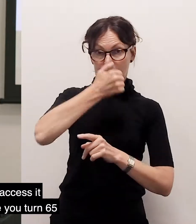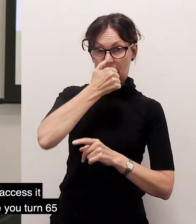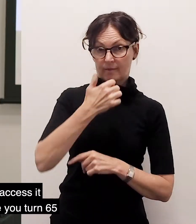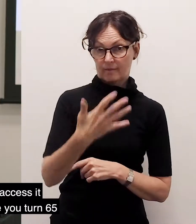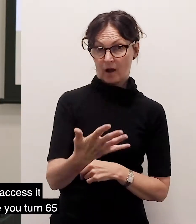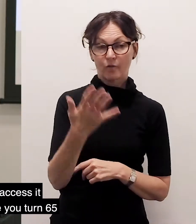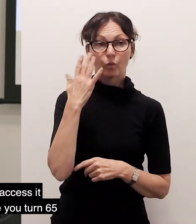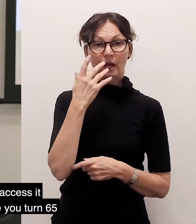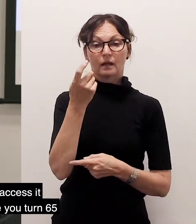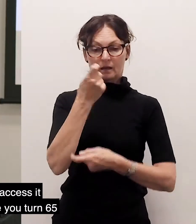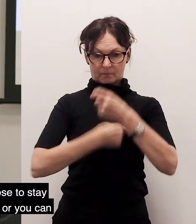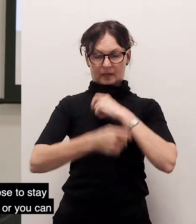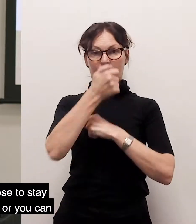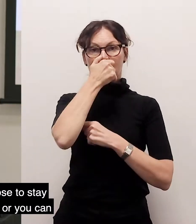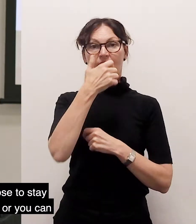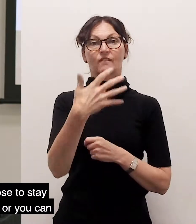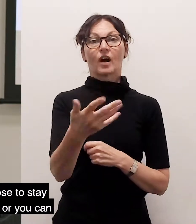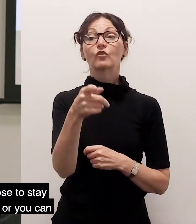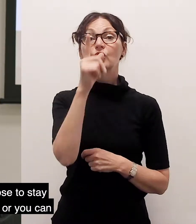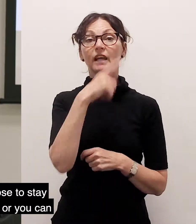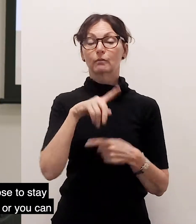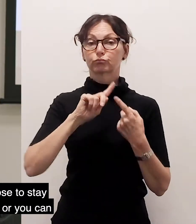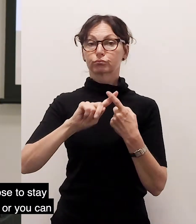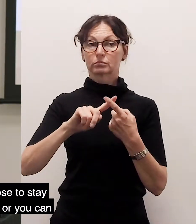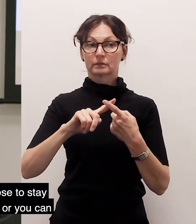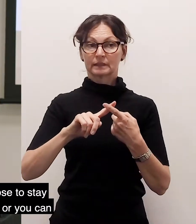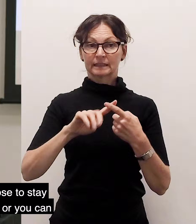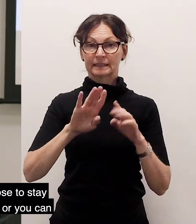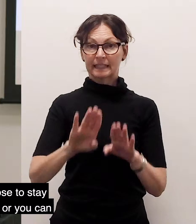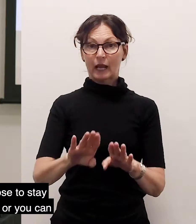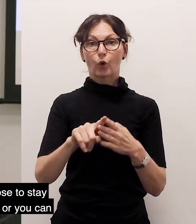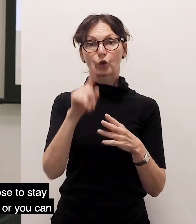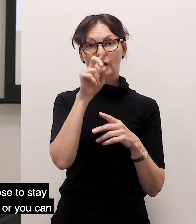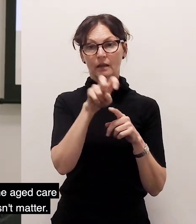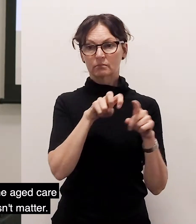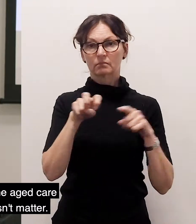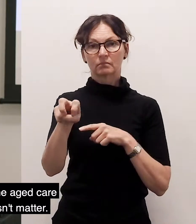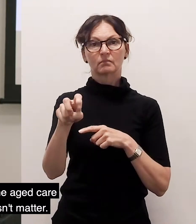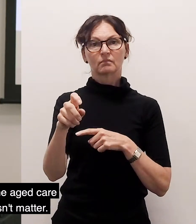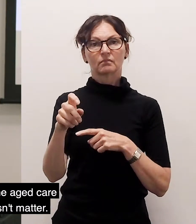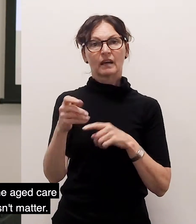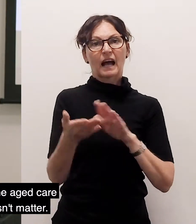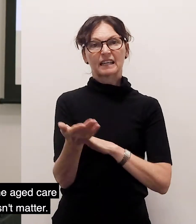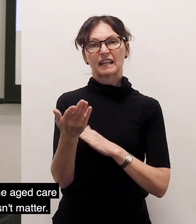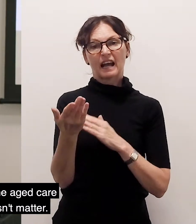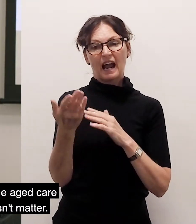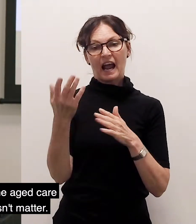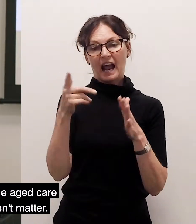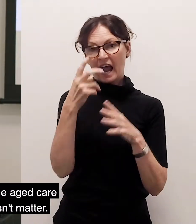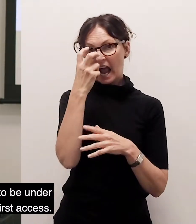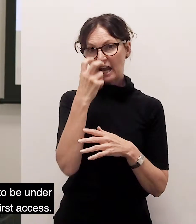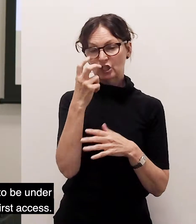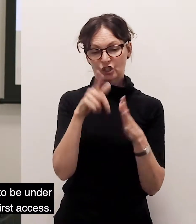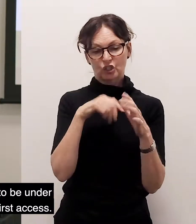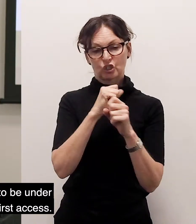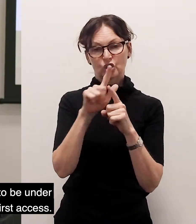before 65, once you turn 65, you can choose to stay in the scheme or you can move over to the aged care sector. It doesn't